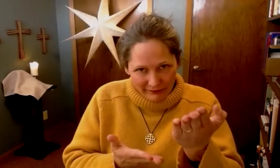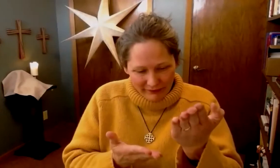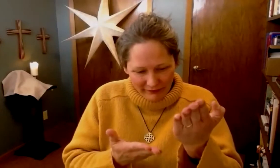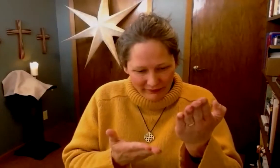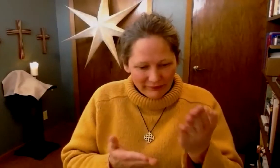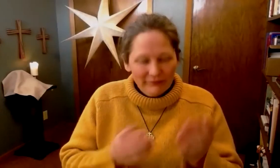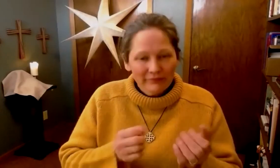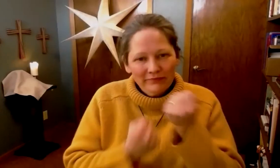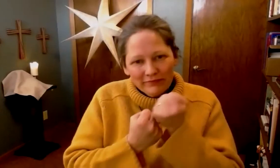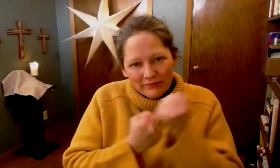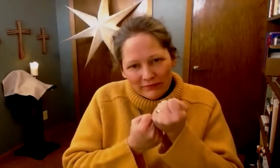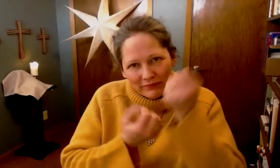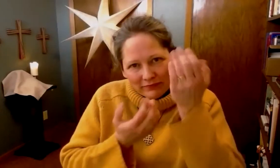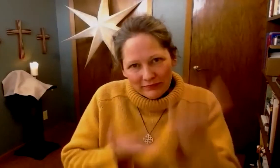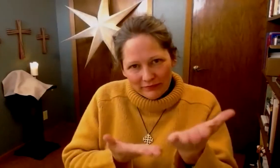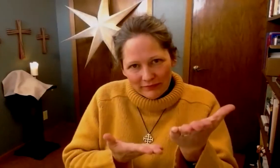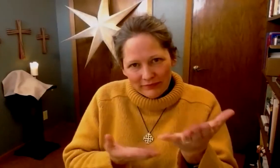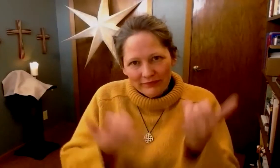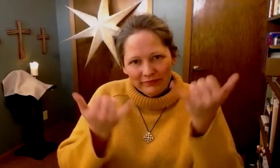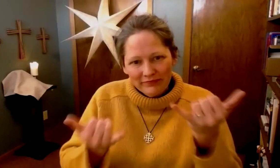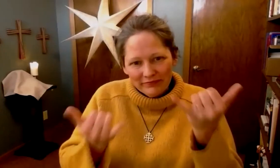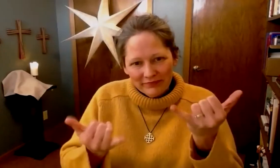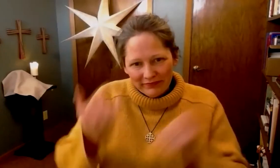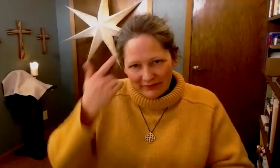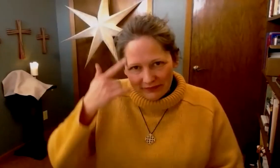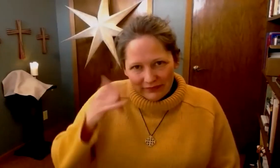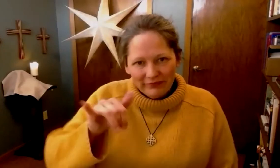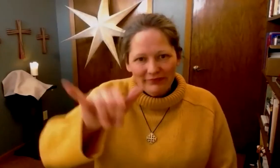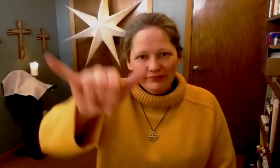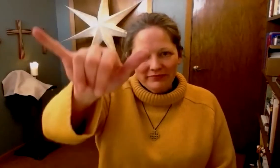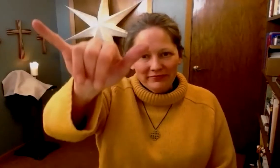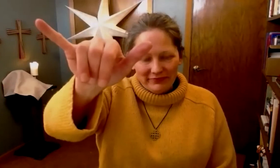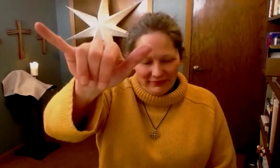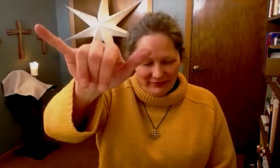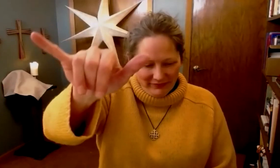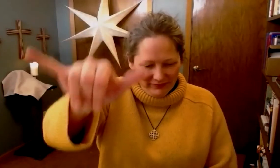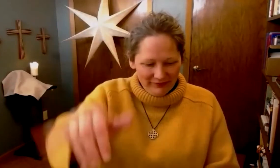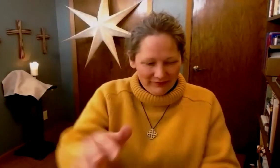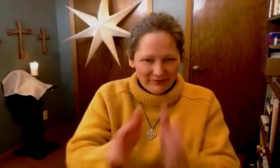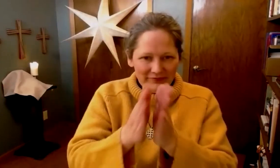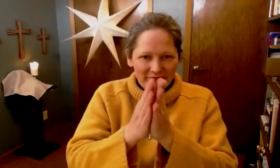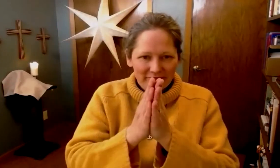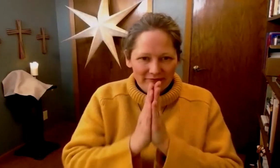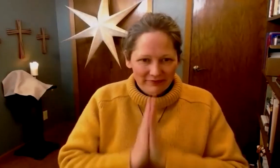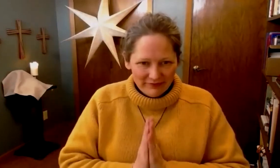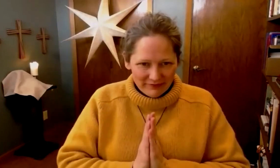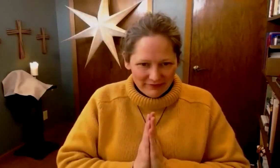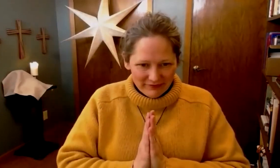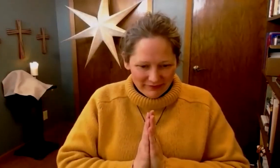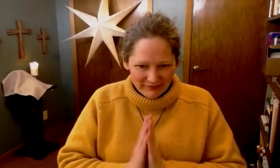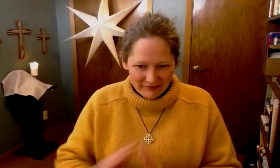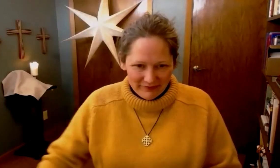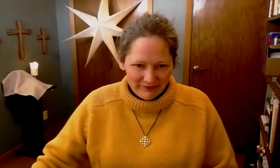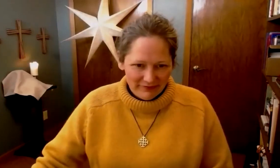The body and blood of our Lord Jesus Christ strengthen you and keep you in his grace now and forever.